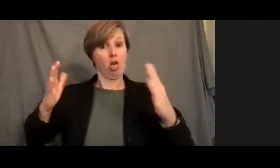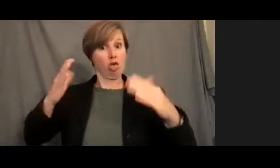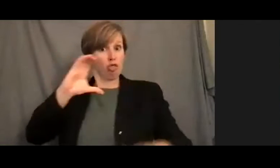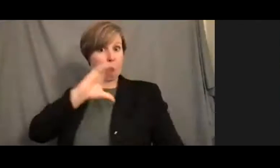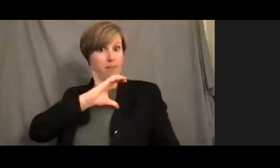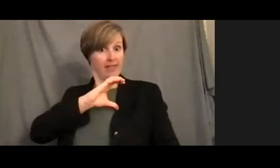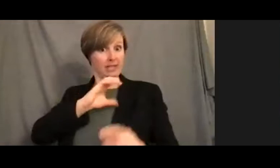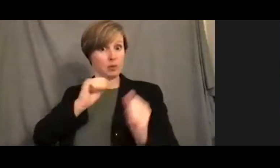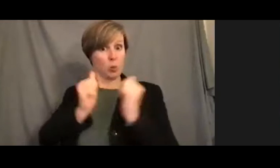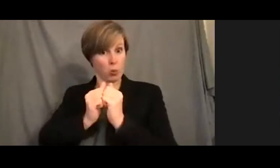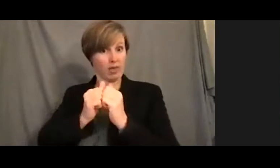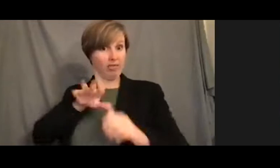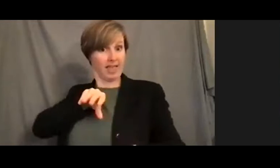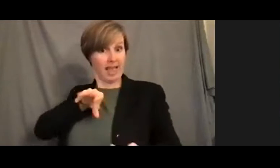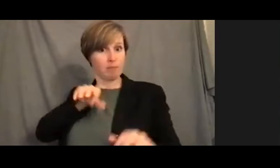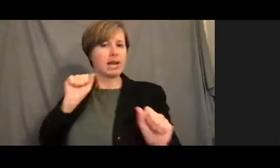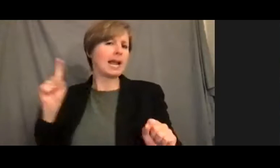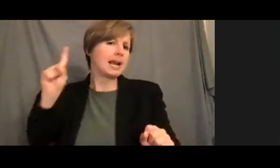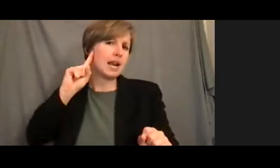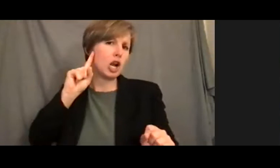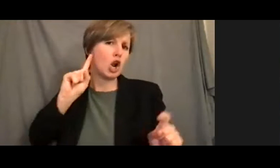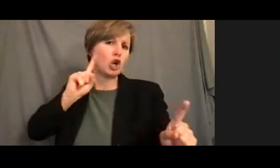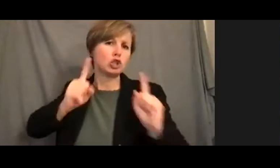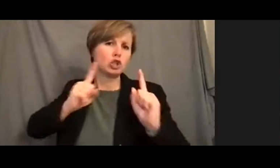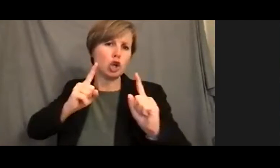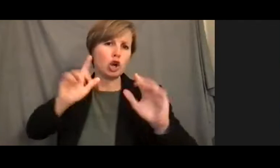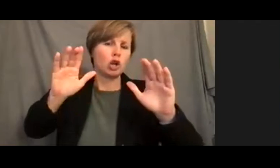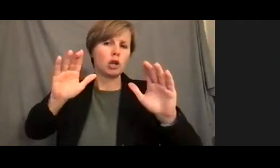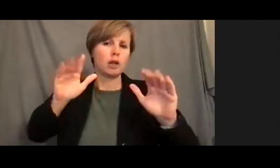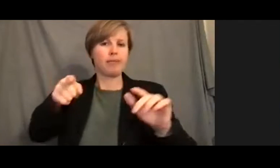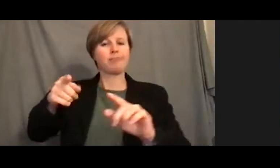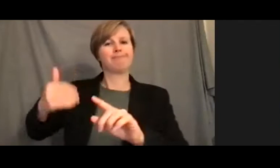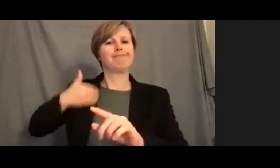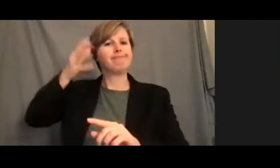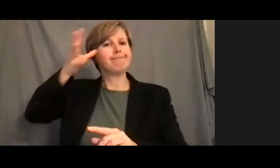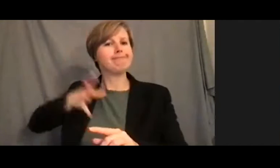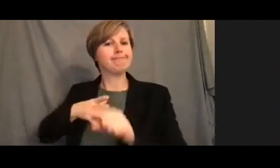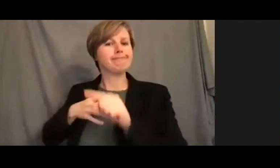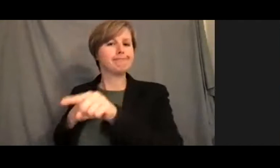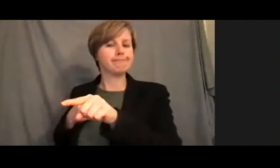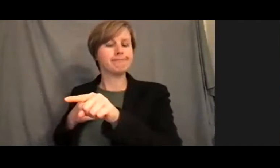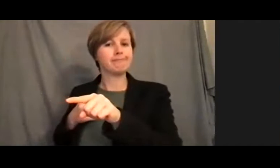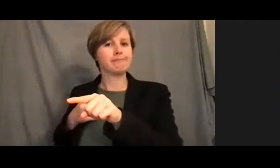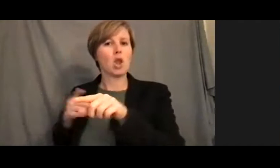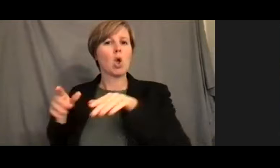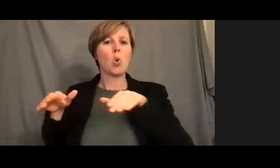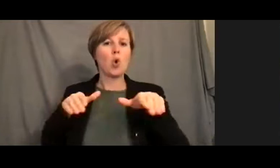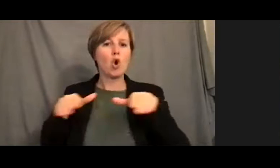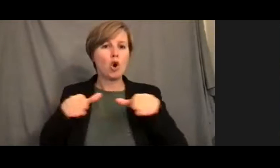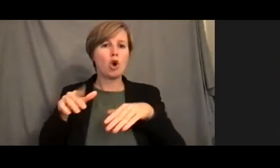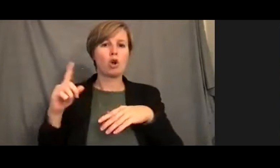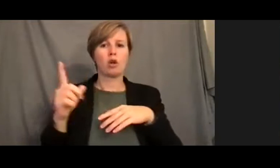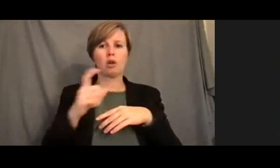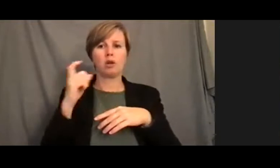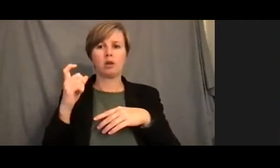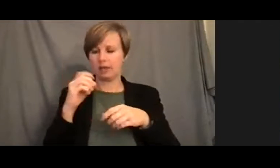fact, you could hear him talking down. There was a young man who was walking around in a court.